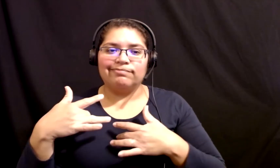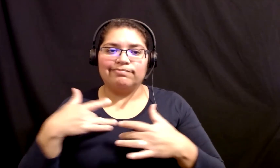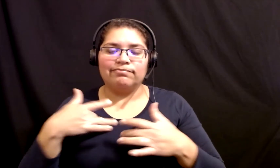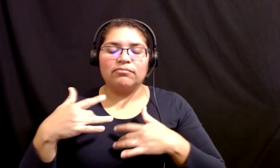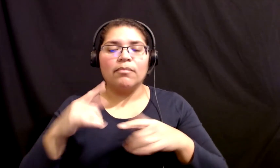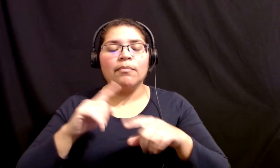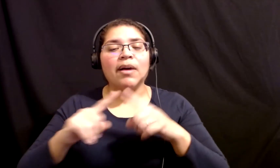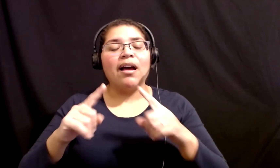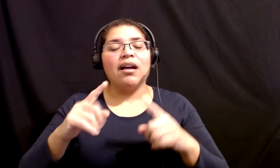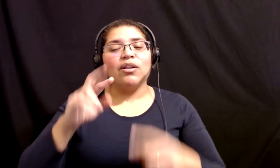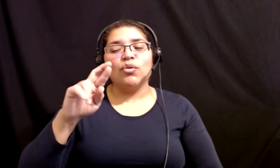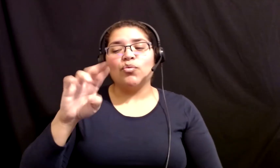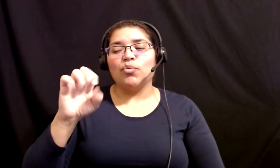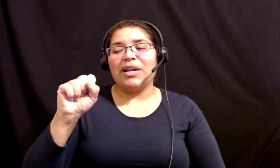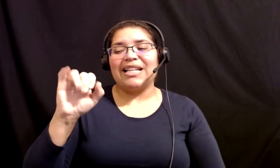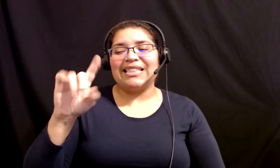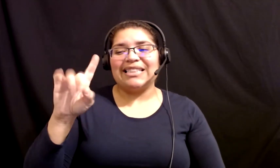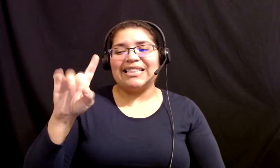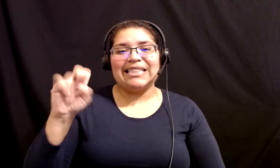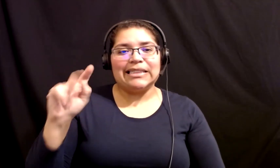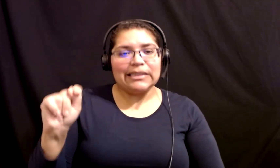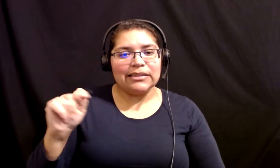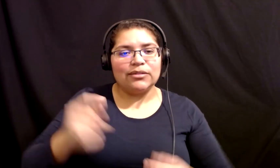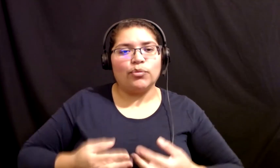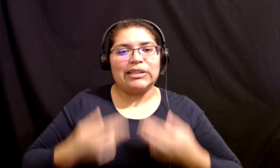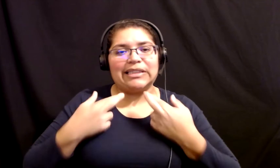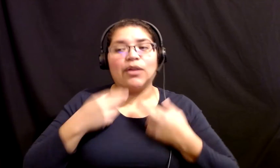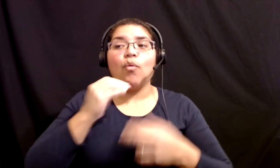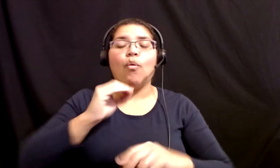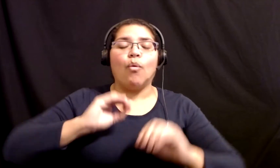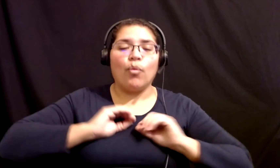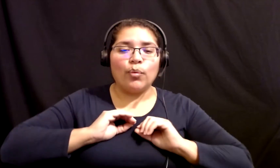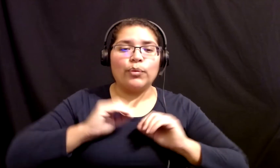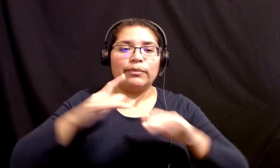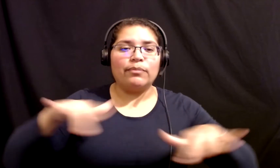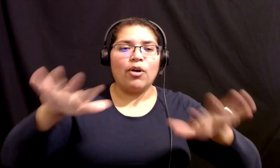resident-owned parks, that seems like a good approach.